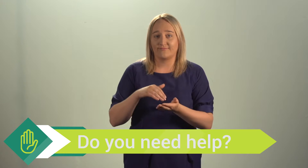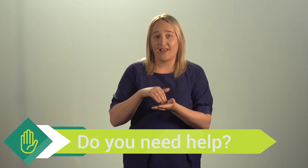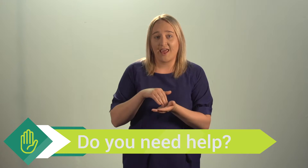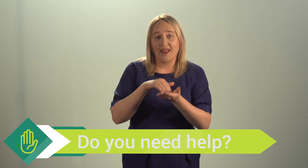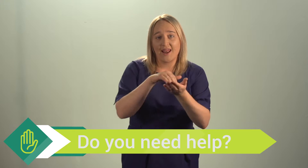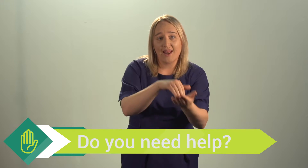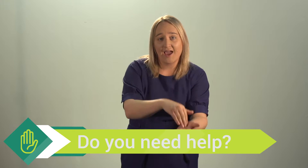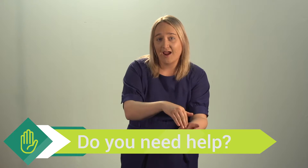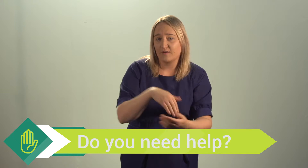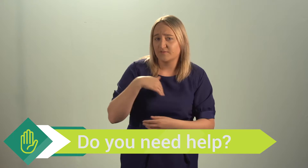Do you need help?